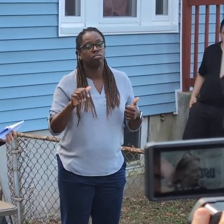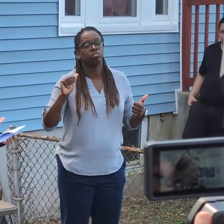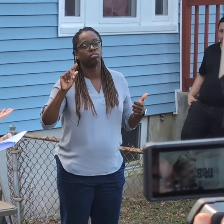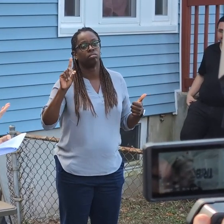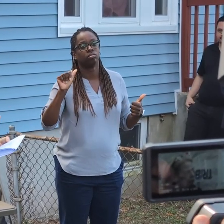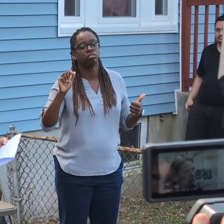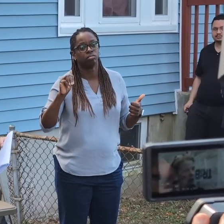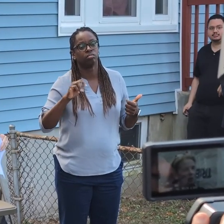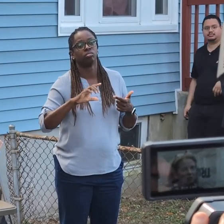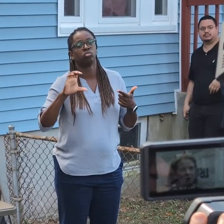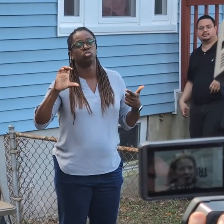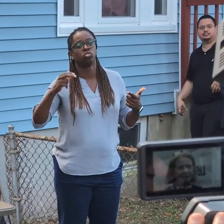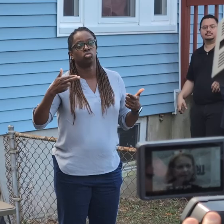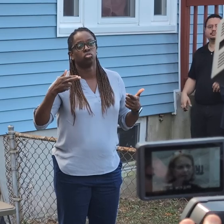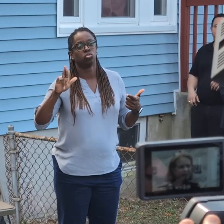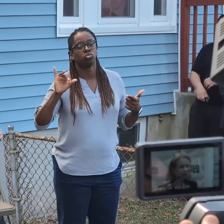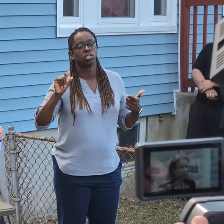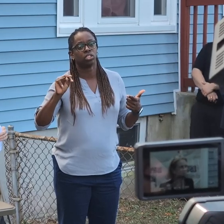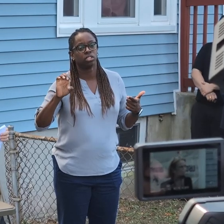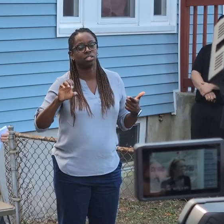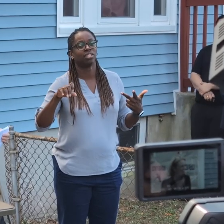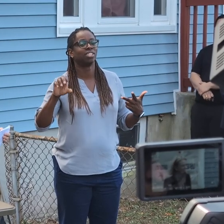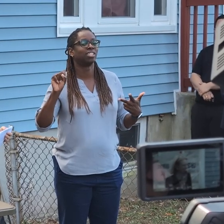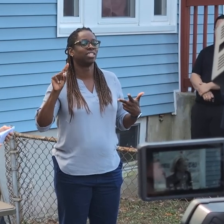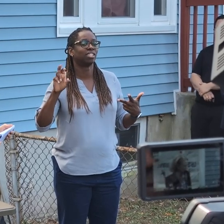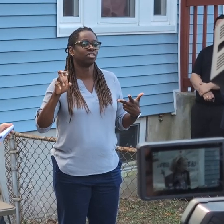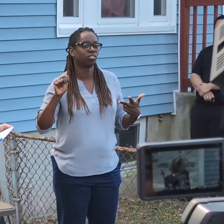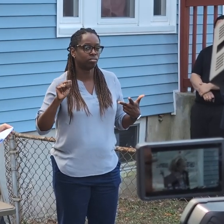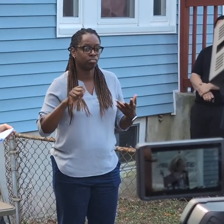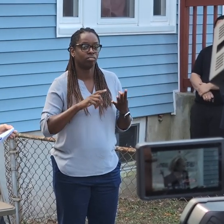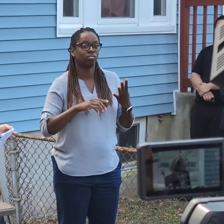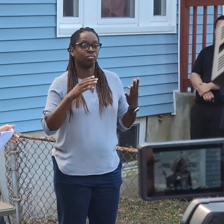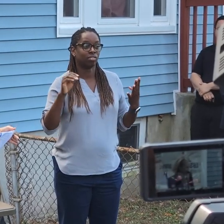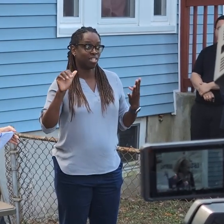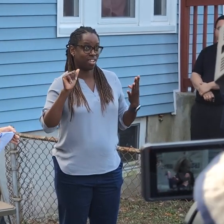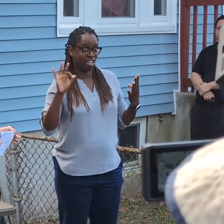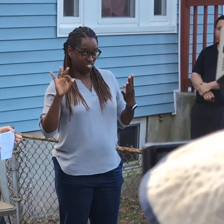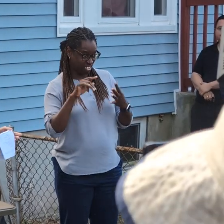Stephen Donovan, and of course Rick Wilson, our A&F Director, who keeps us honest.